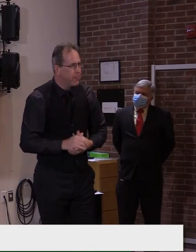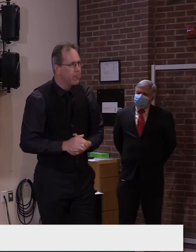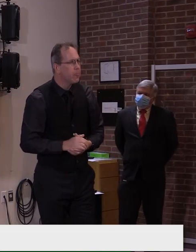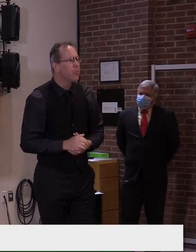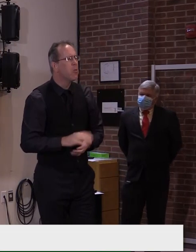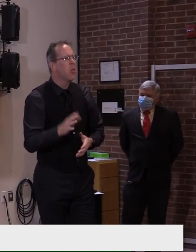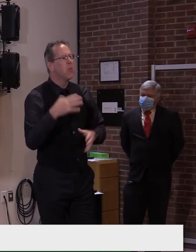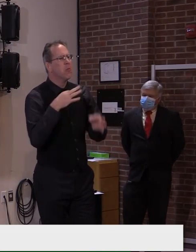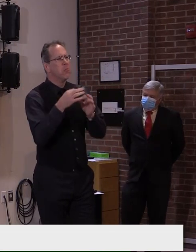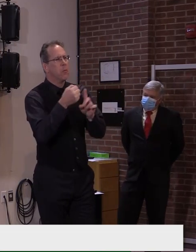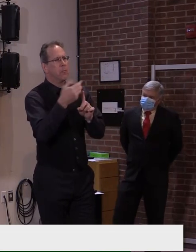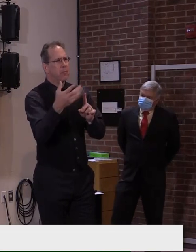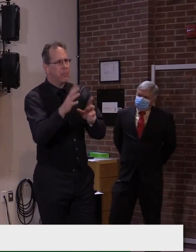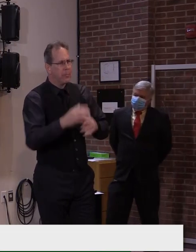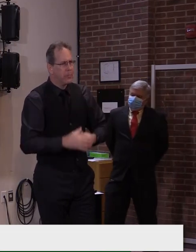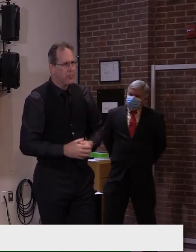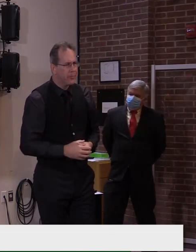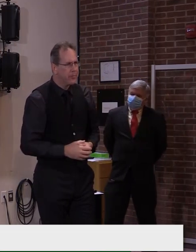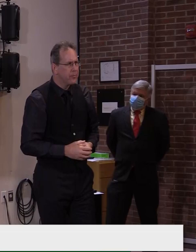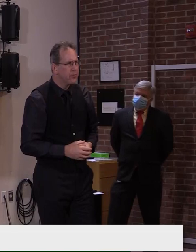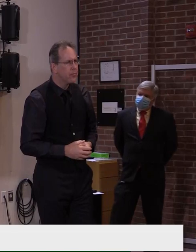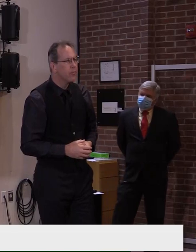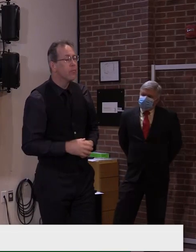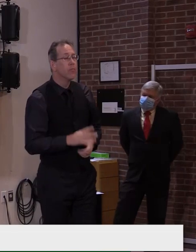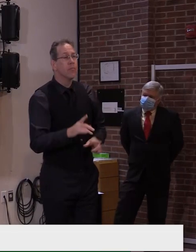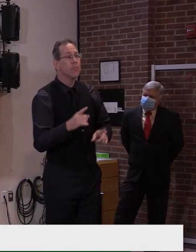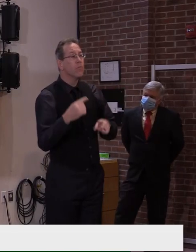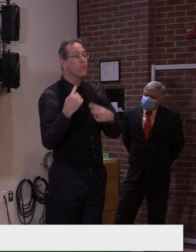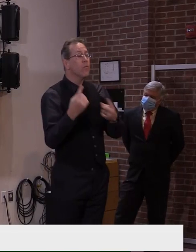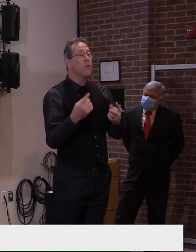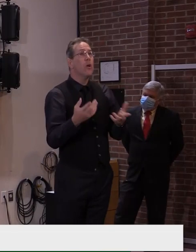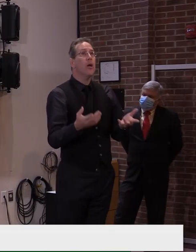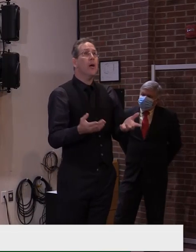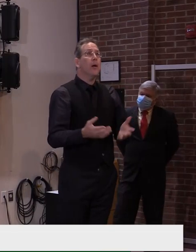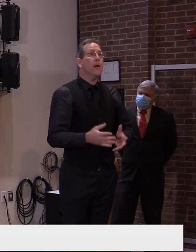have still in the single-digit numbers of